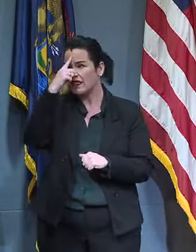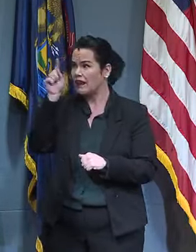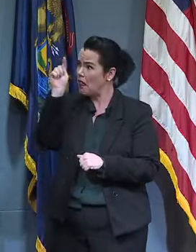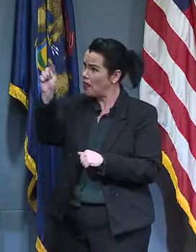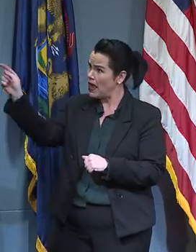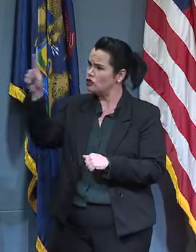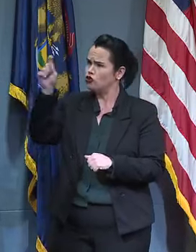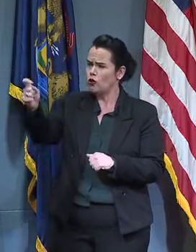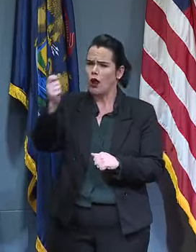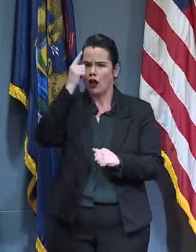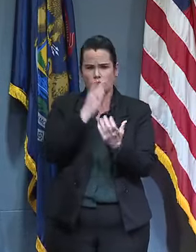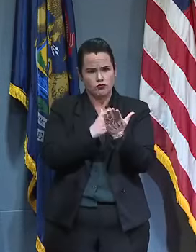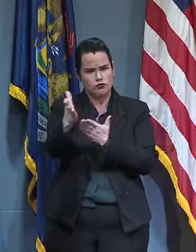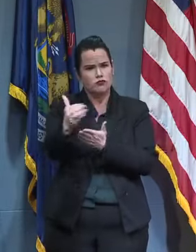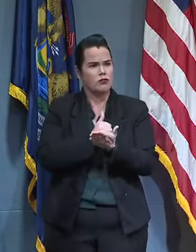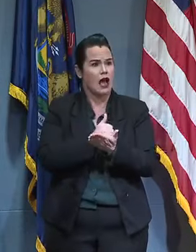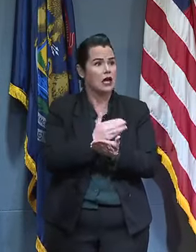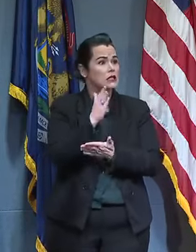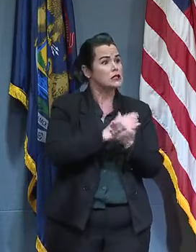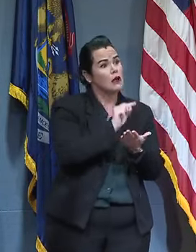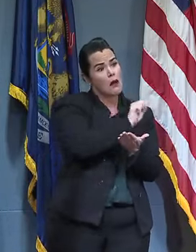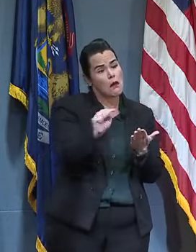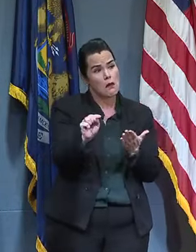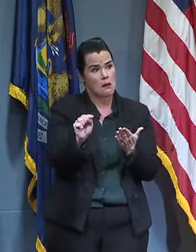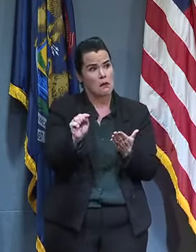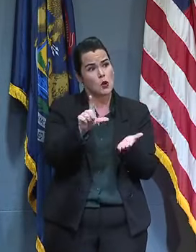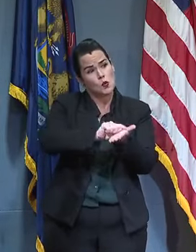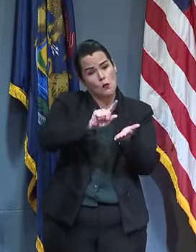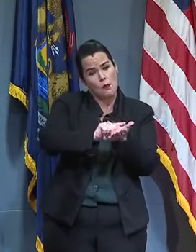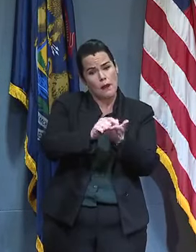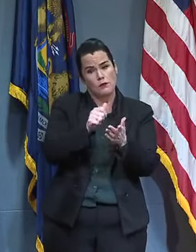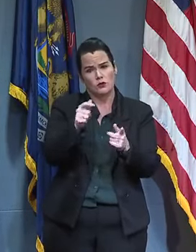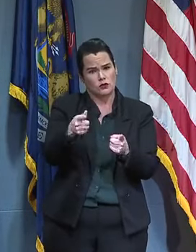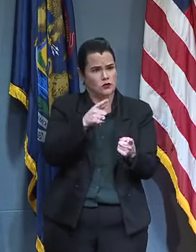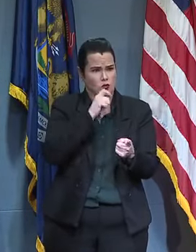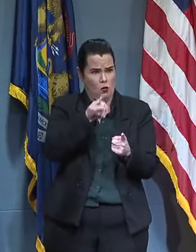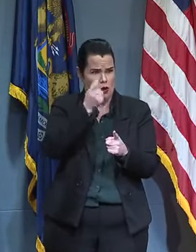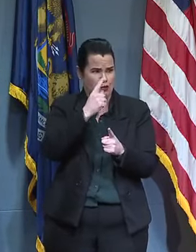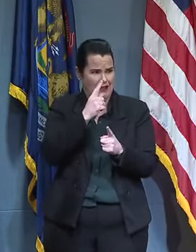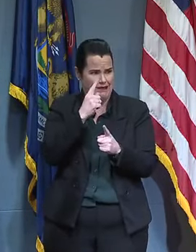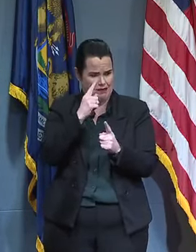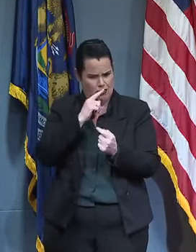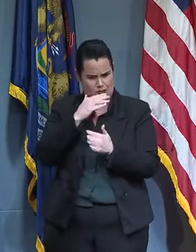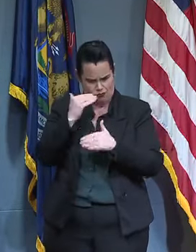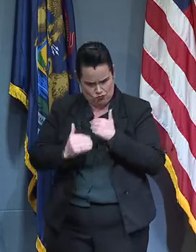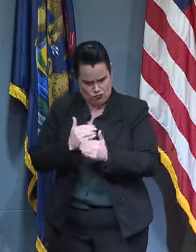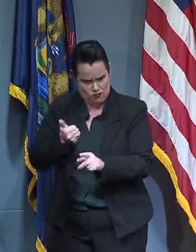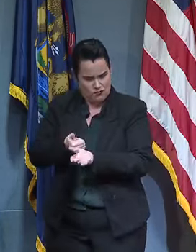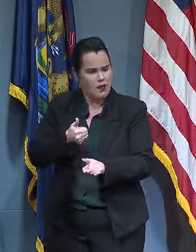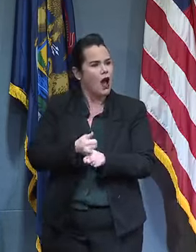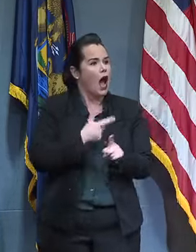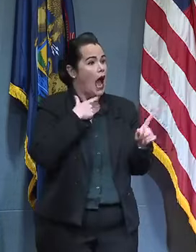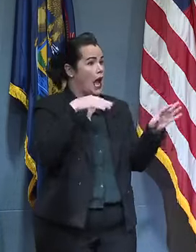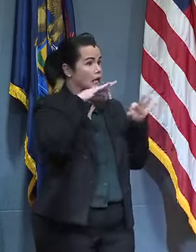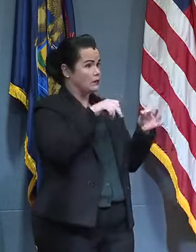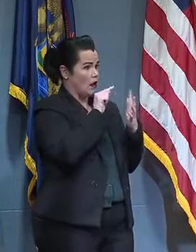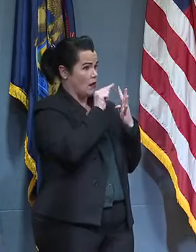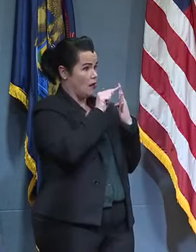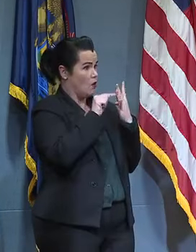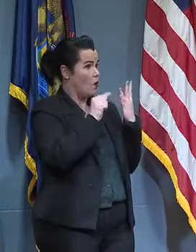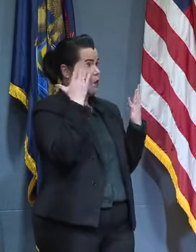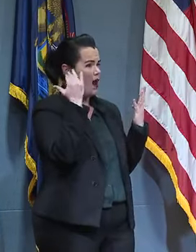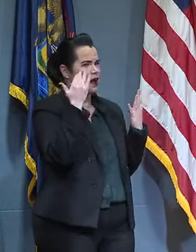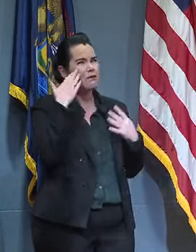don't, including some editorial boards in our state. I walked you through that because I want people to understand that was